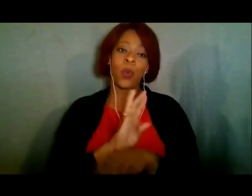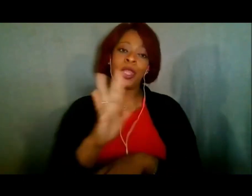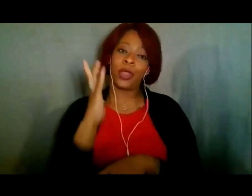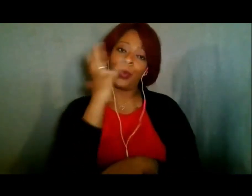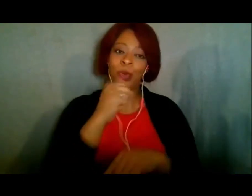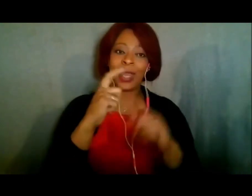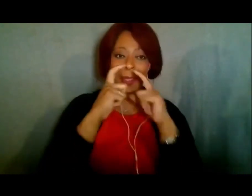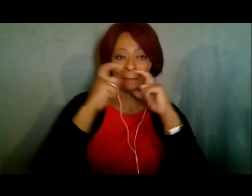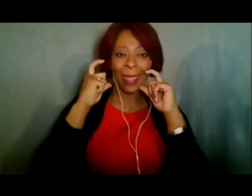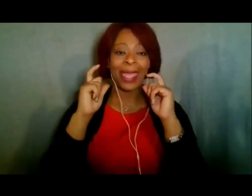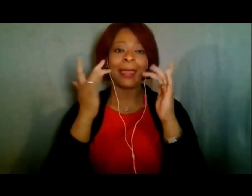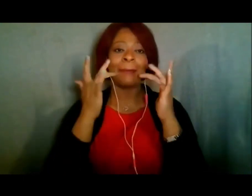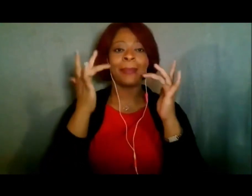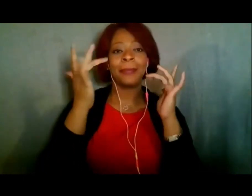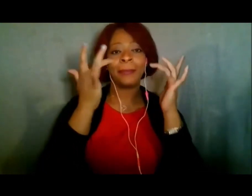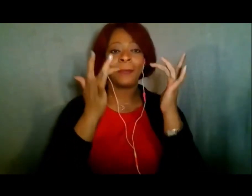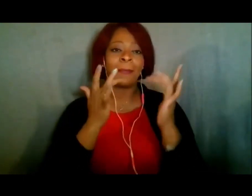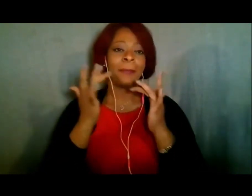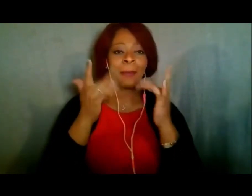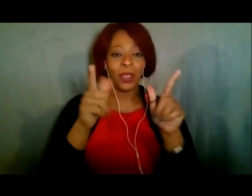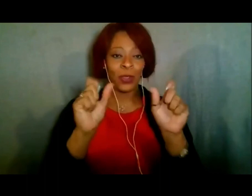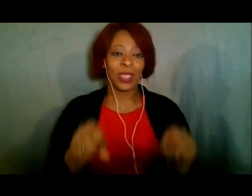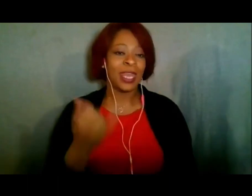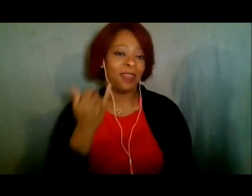can glam them up and put sequins and stuff on them.